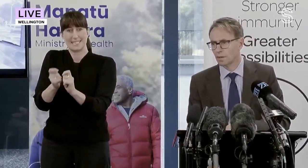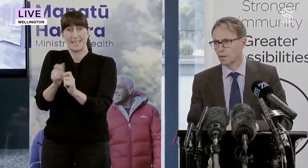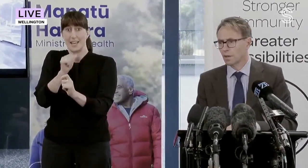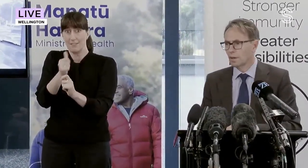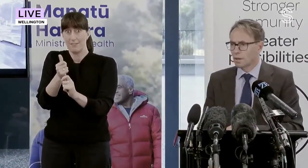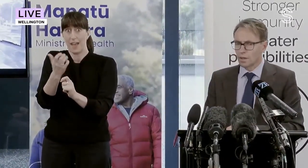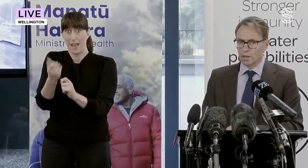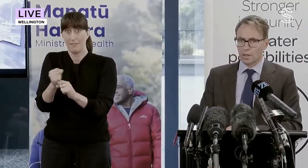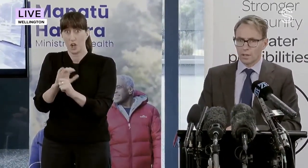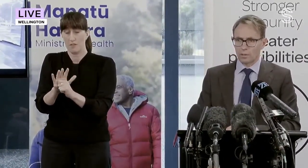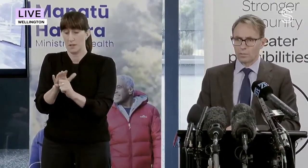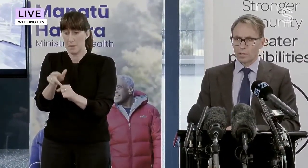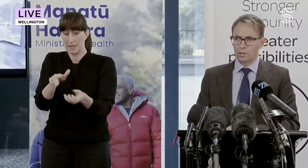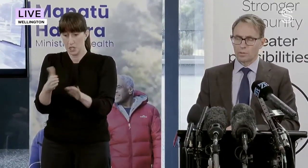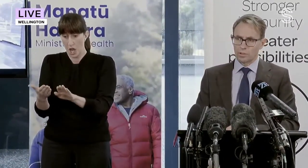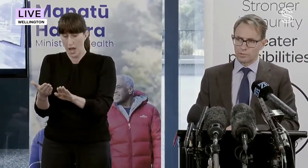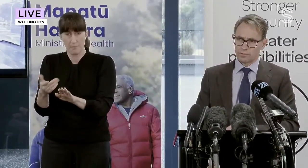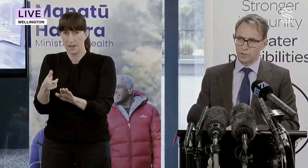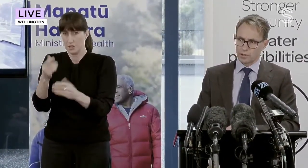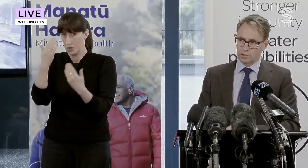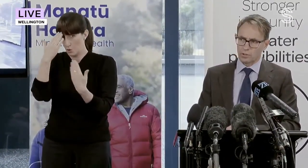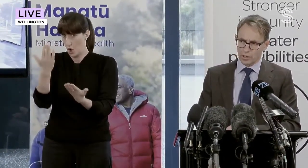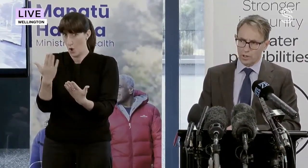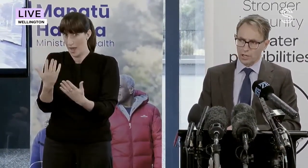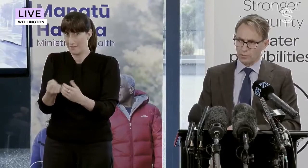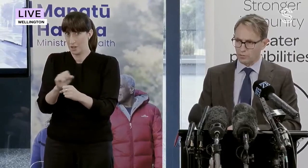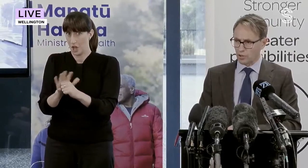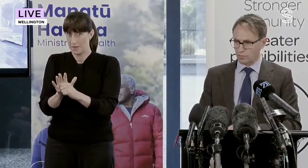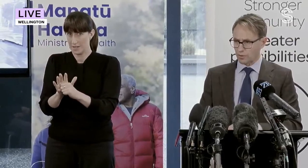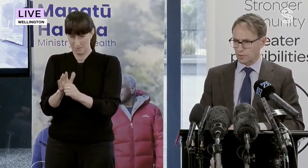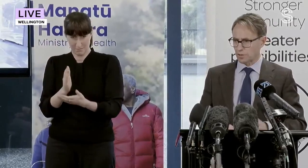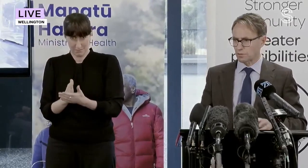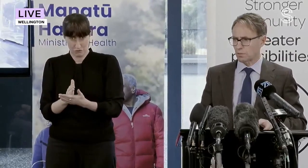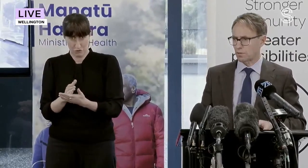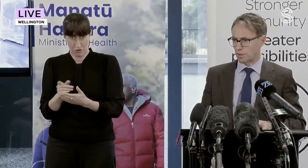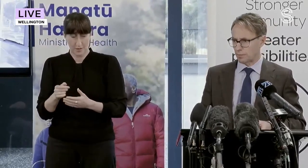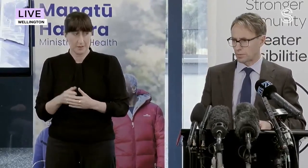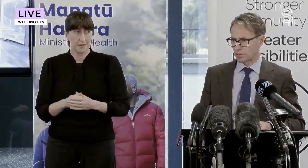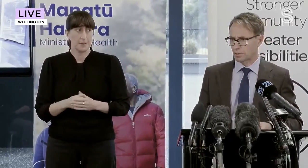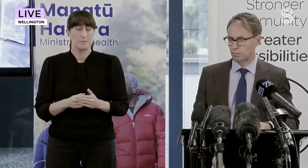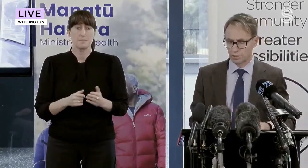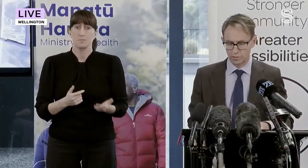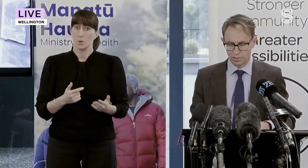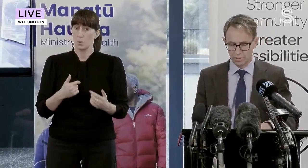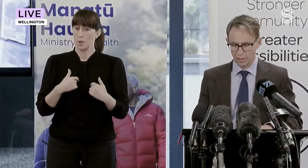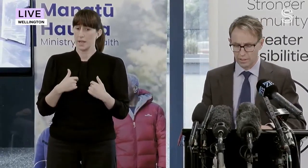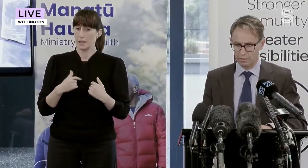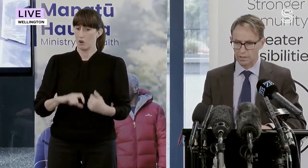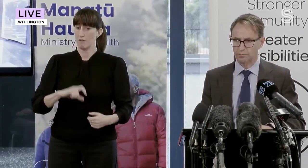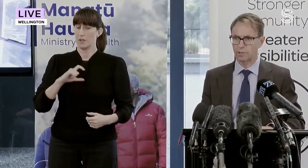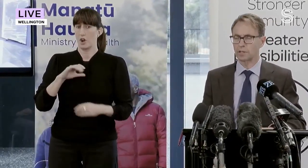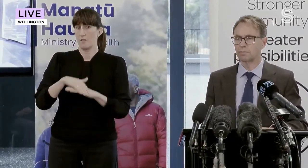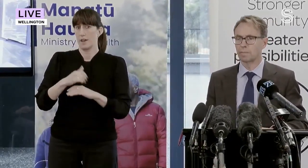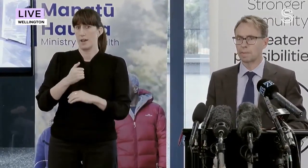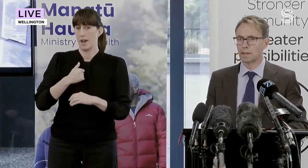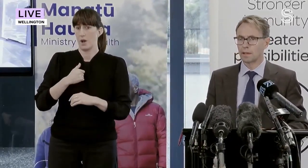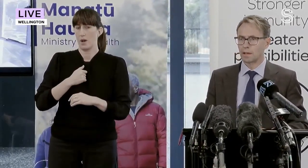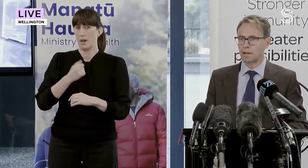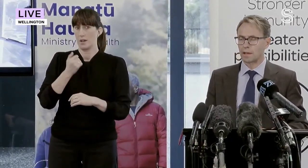death toll from COVID? Well, we've got quite a high level of confidence in the numbers because